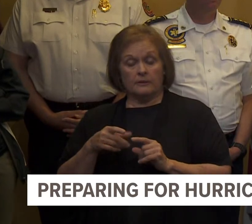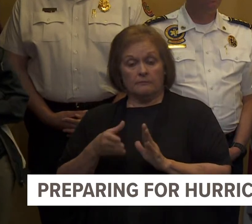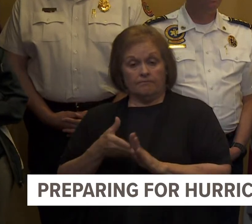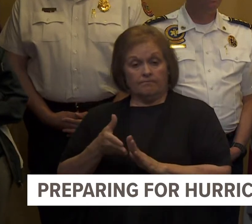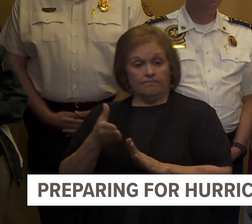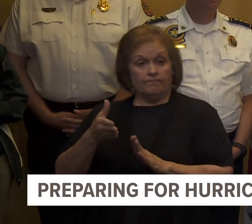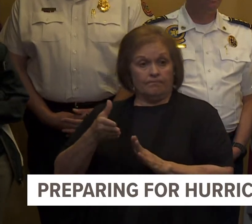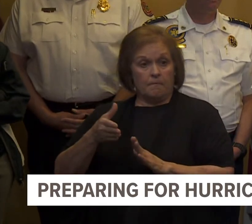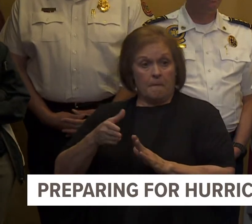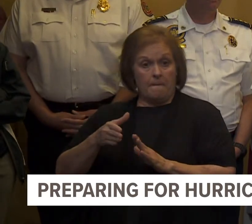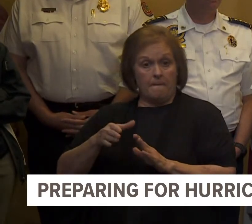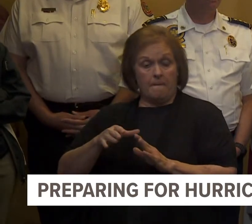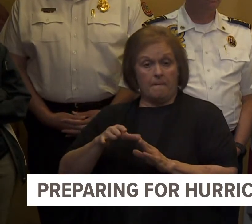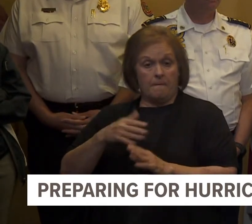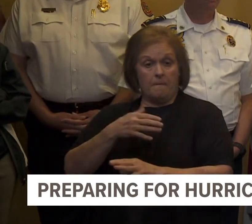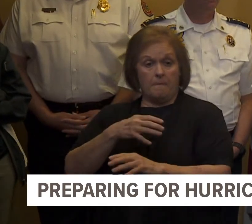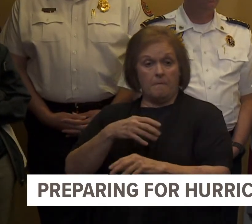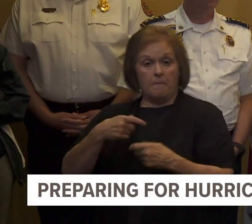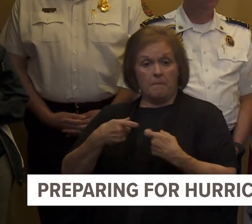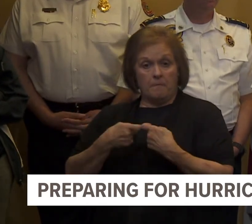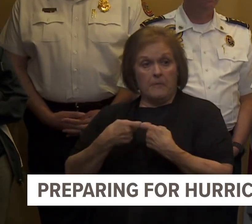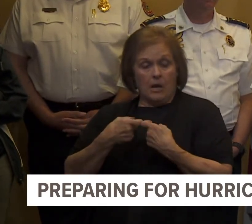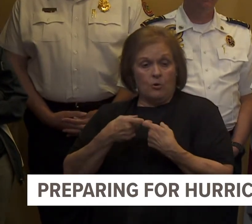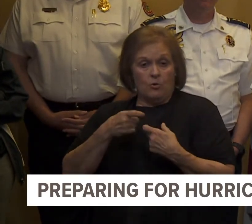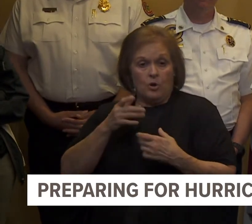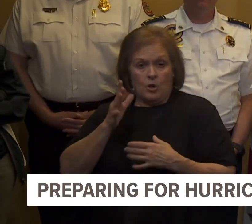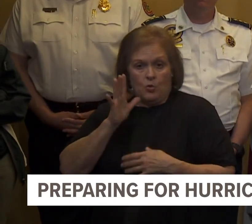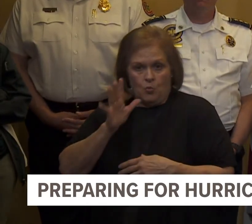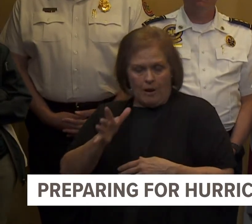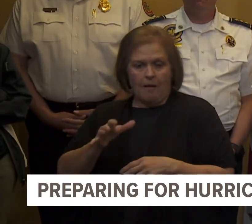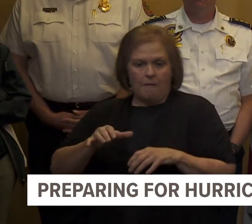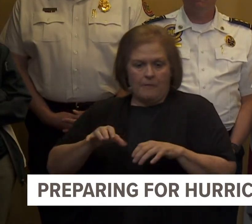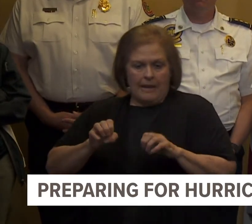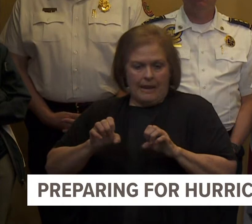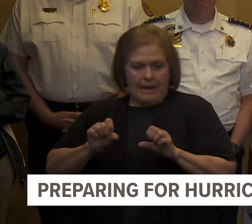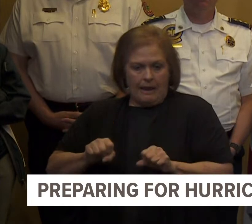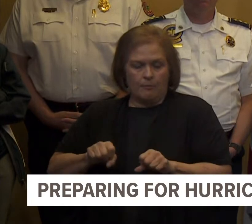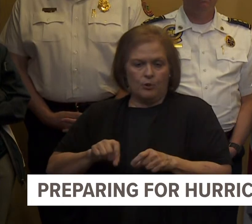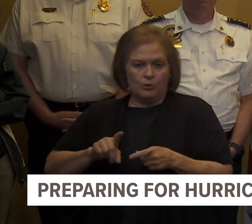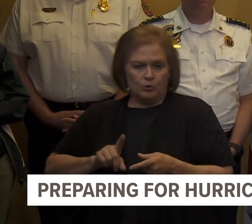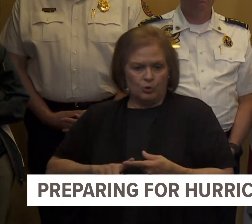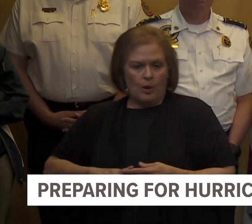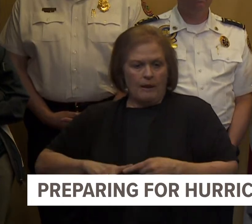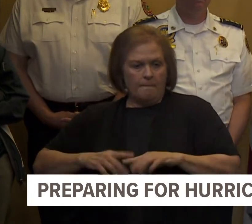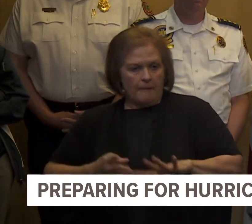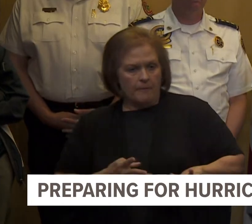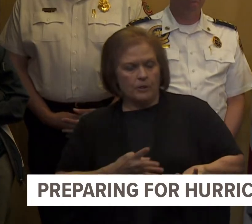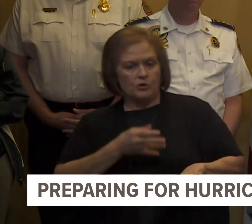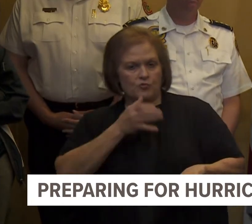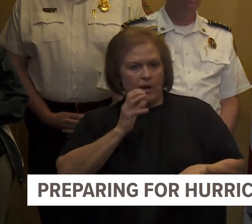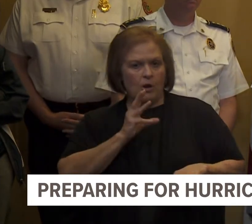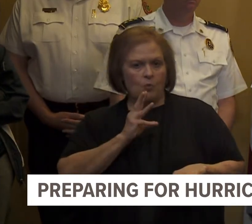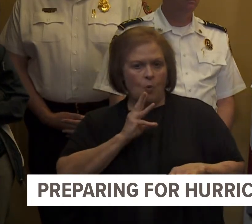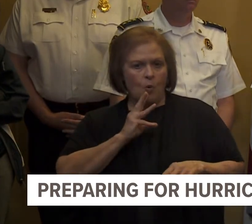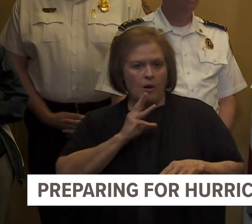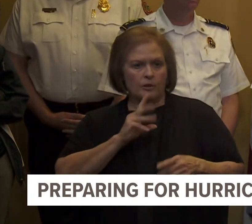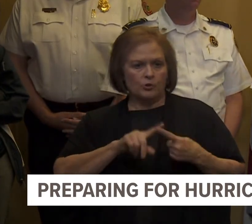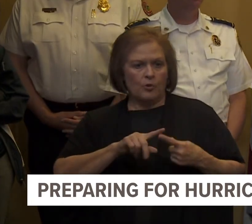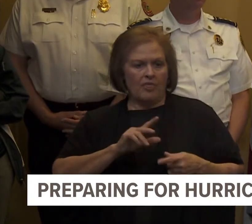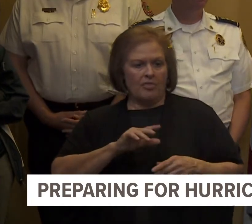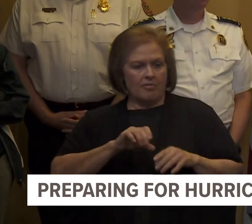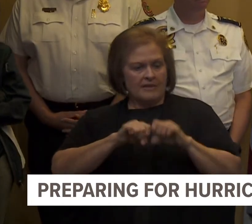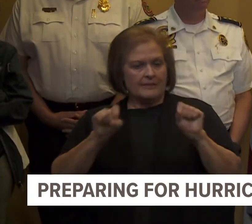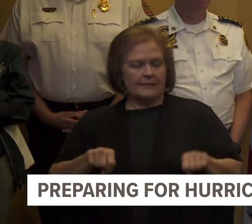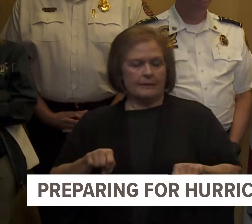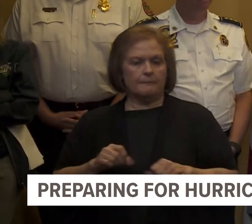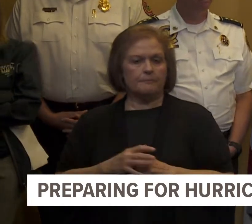redundancy, we are very confident that we will be able to pump water, drinking water, into the system. Thank you very much.